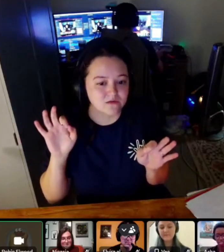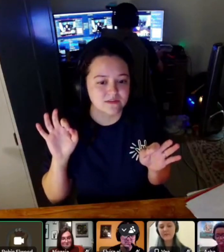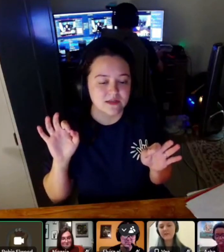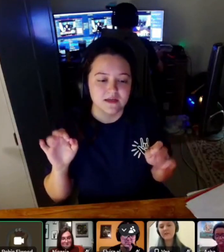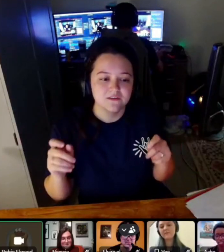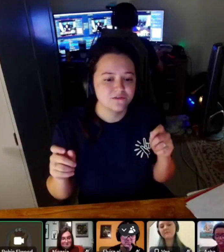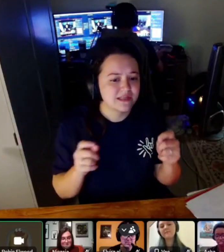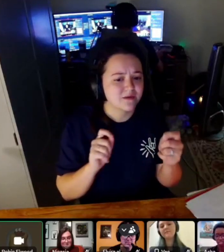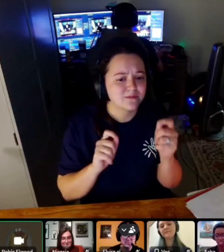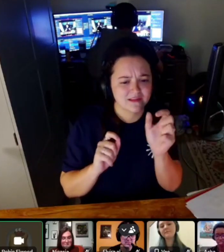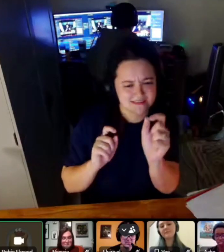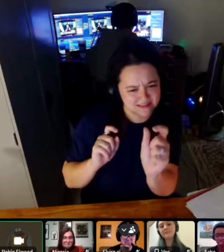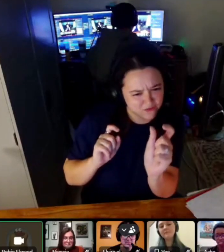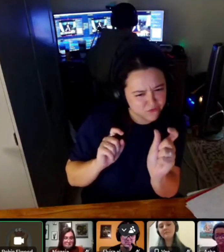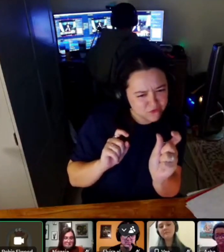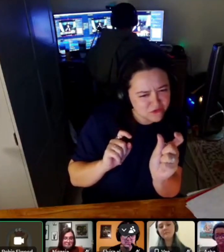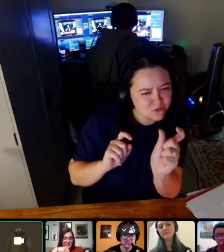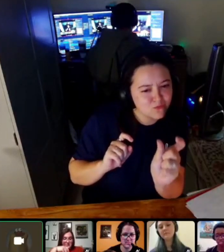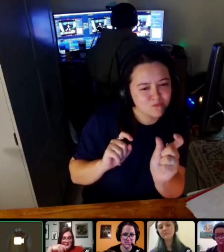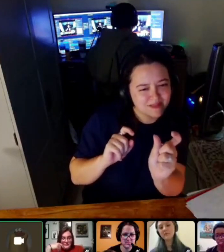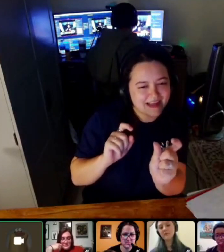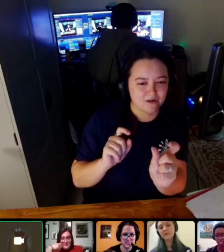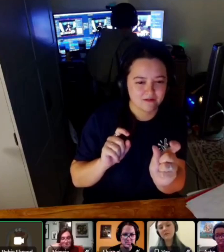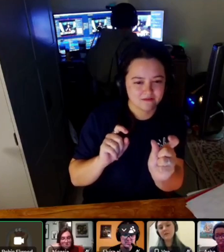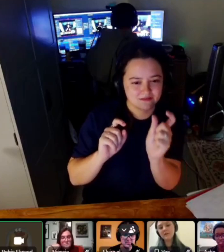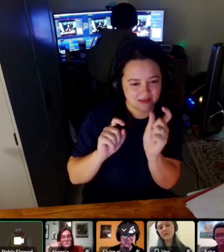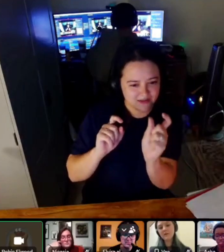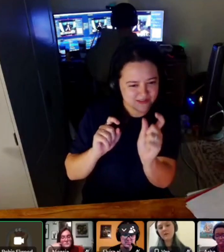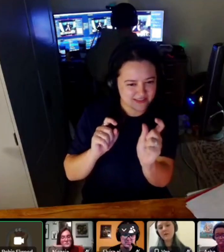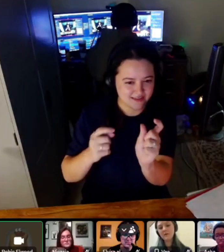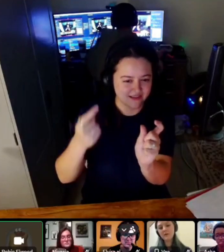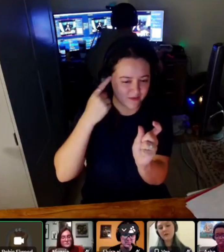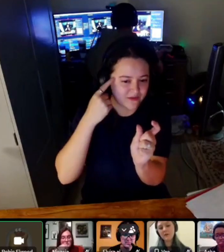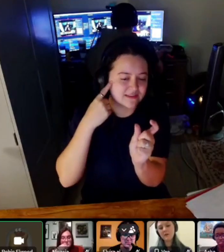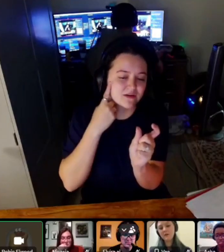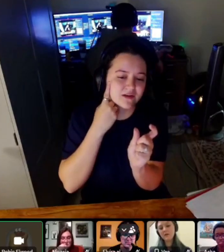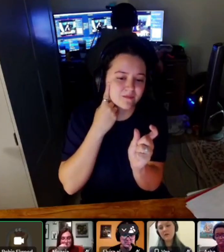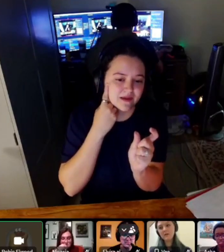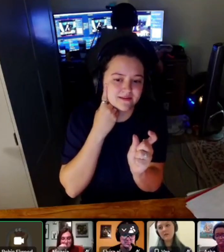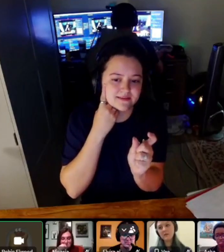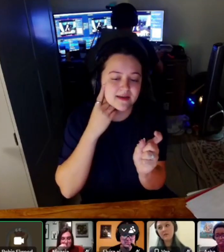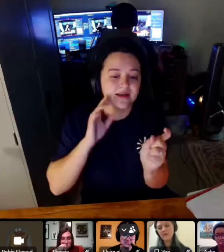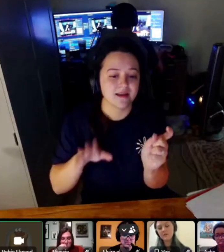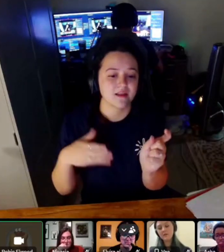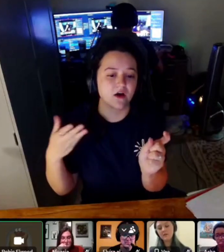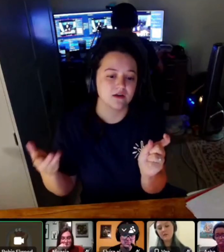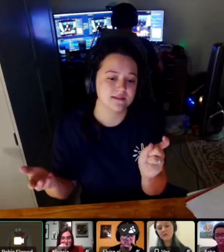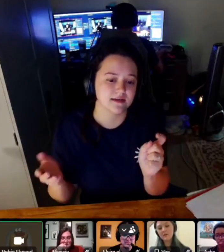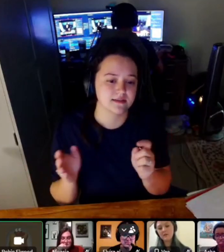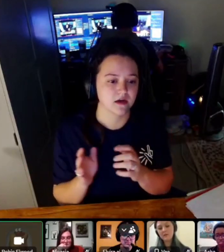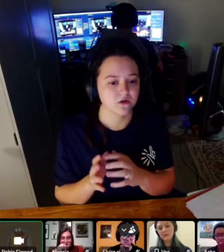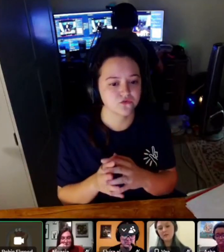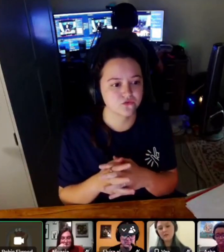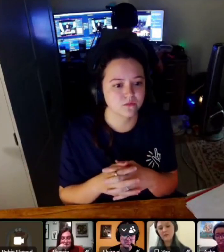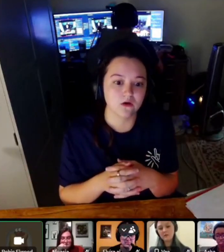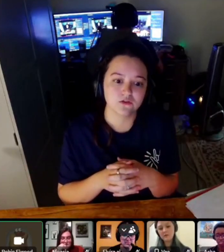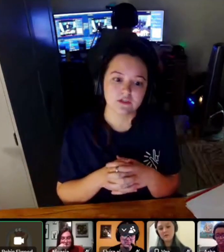sounds, if you take the first letter that you see and think about the sound that it makes in the context of